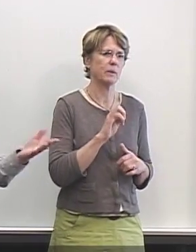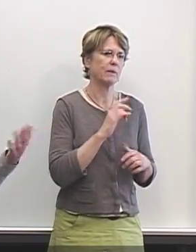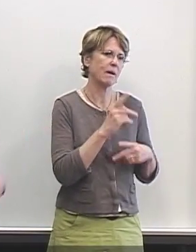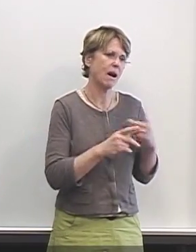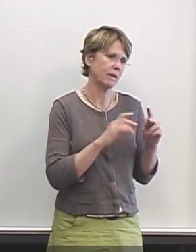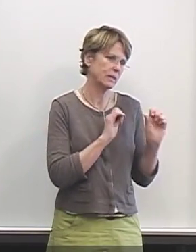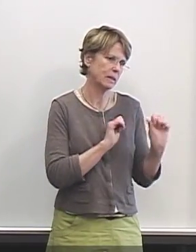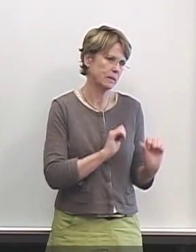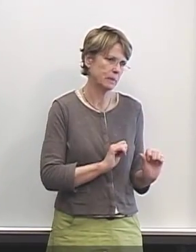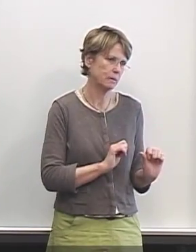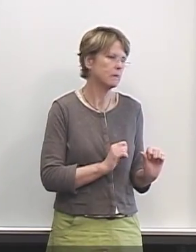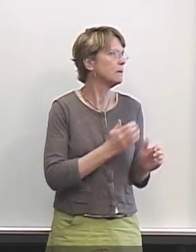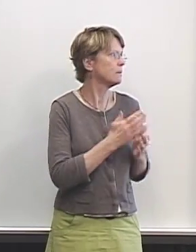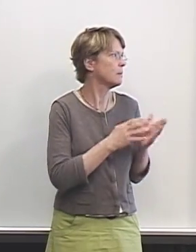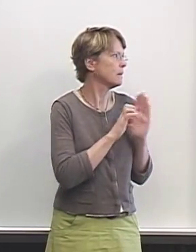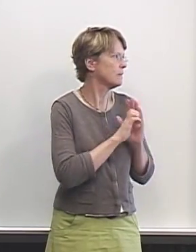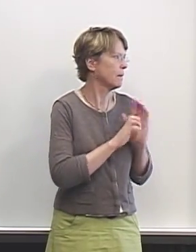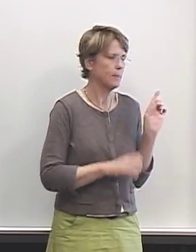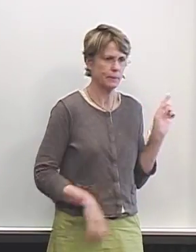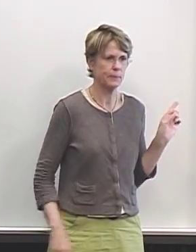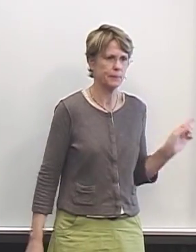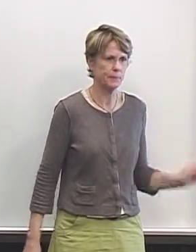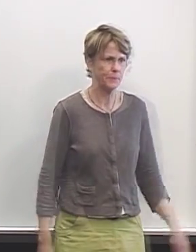And these are some examples.